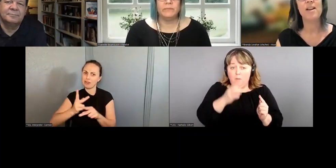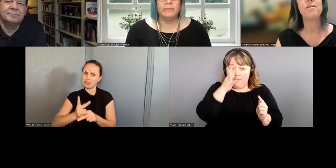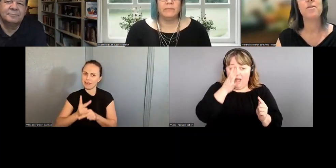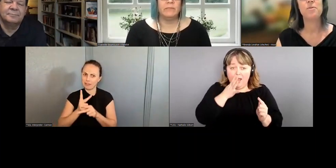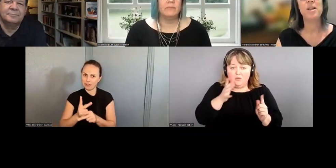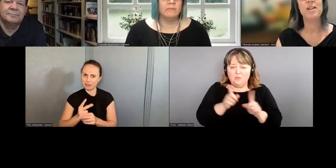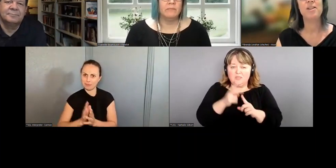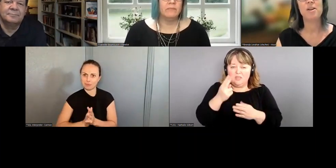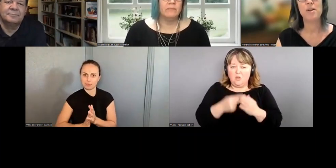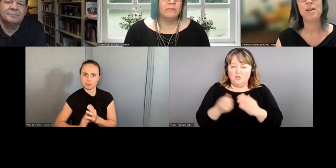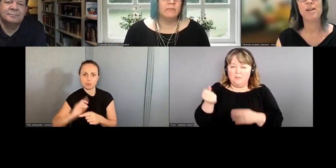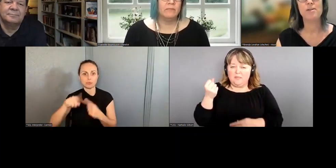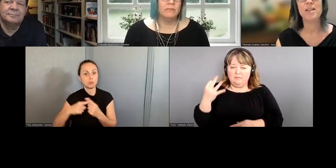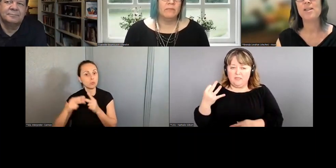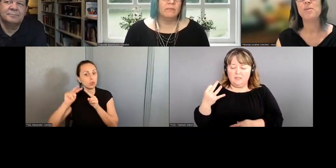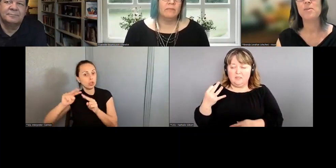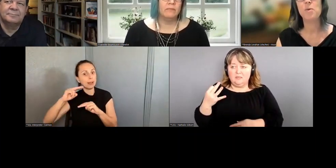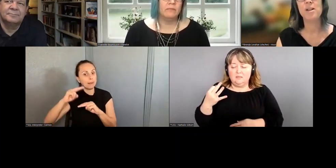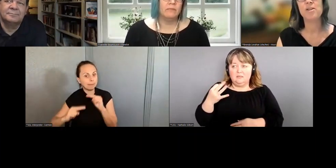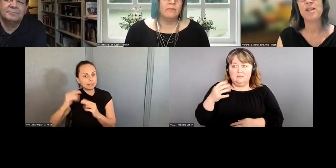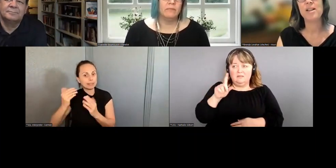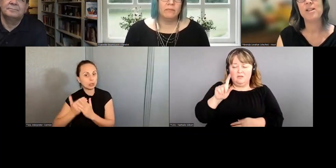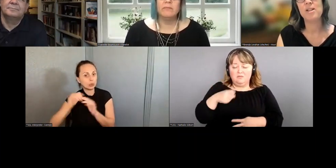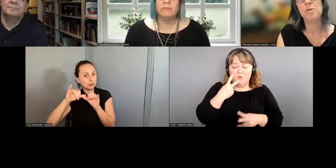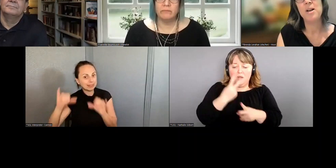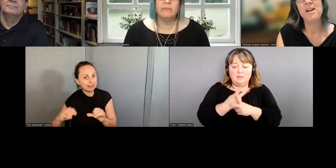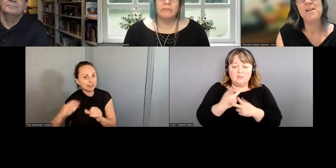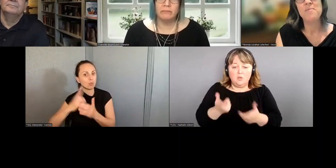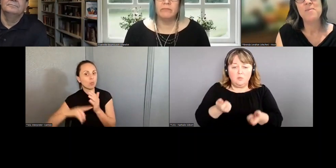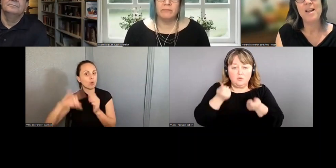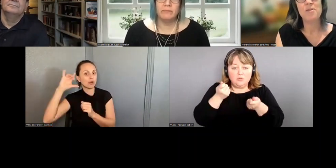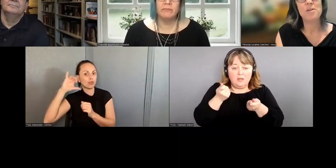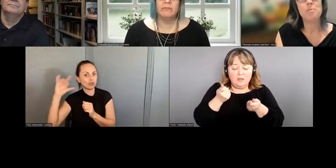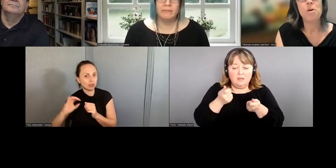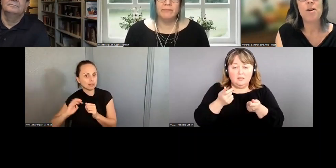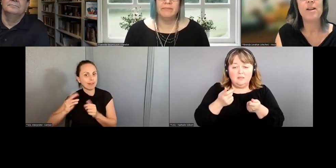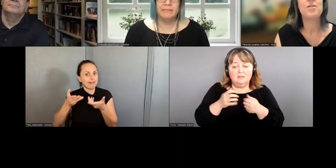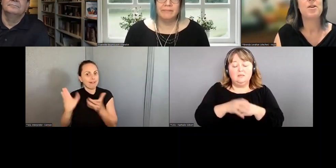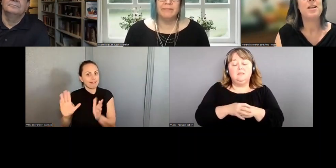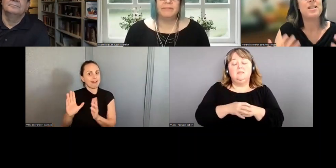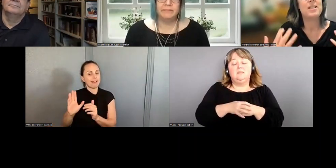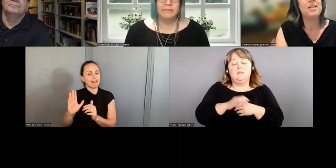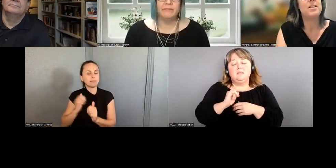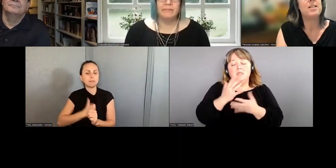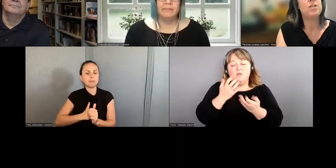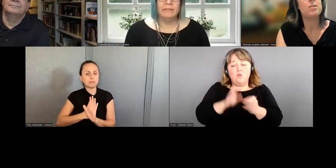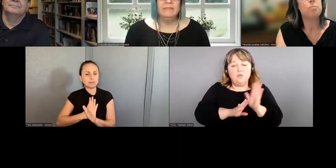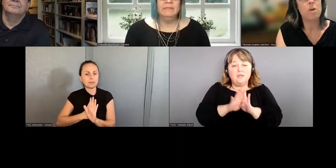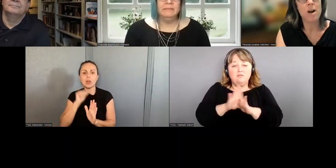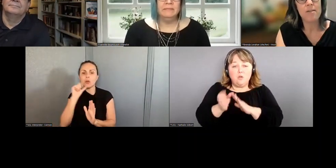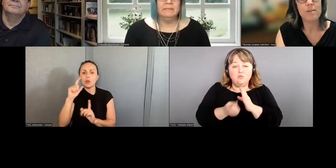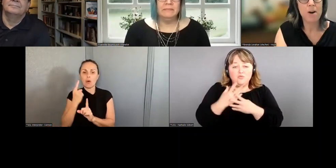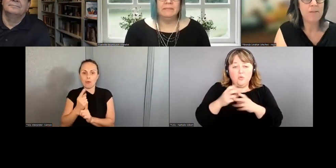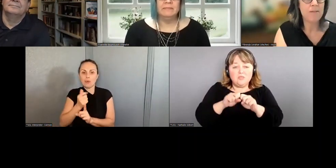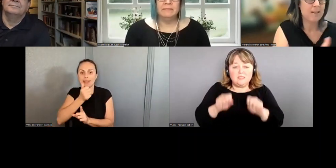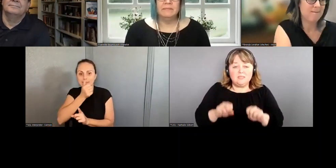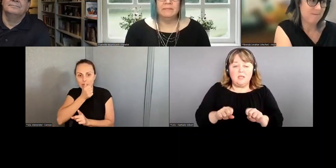that when we look at building new systems, what it looks like to let those, it's not just